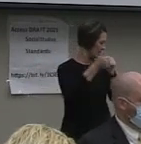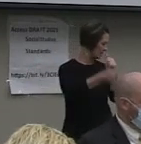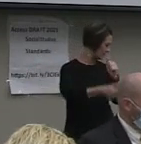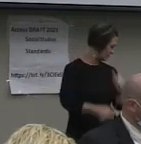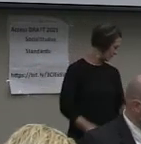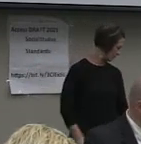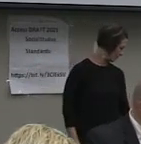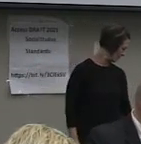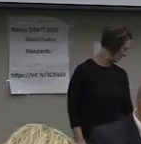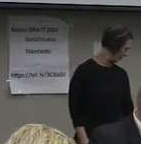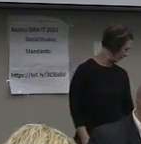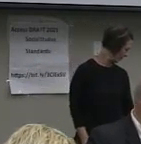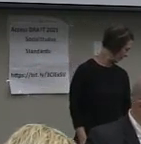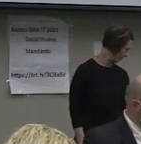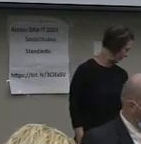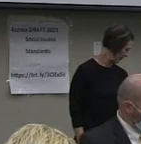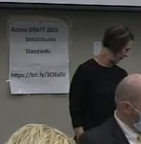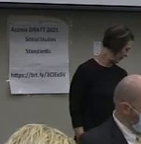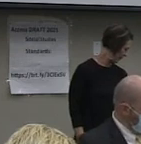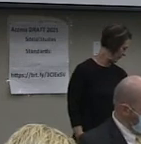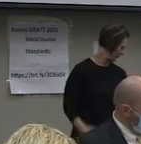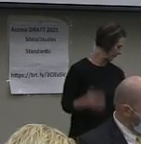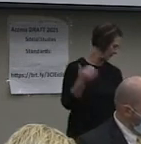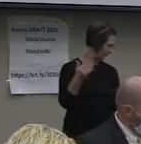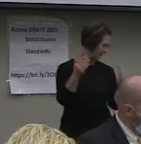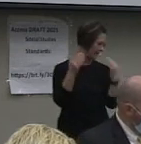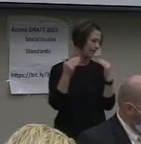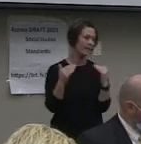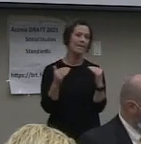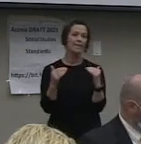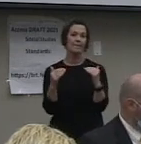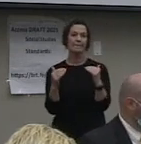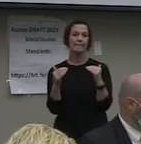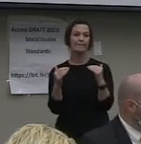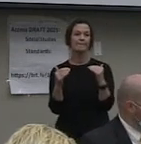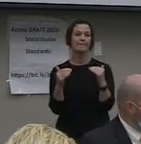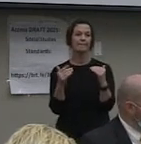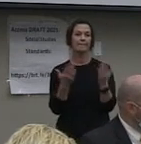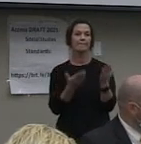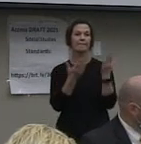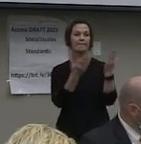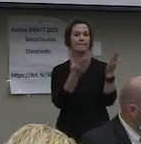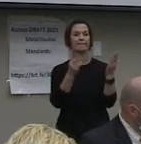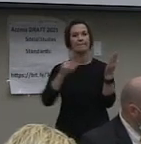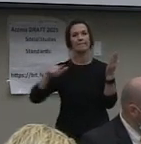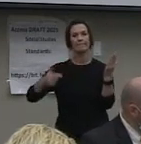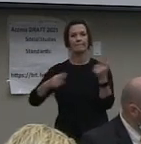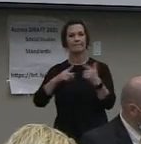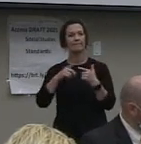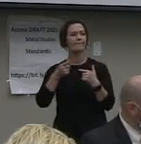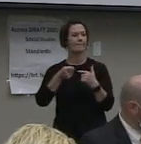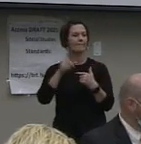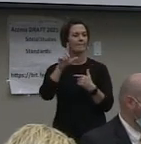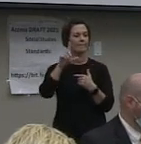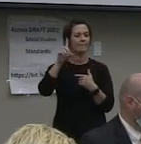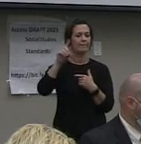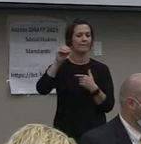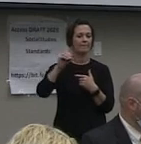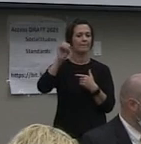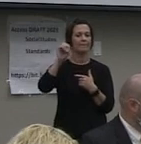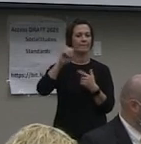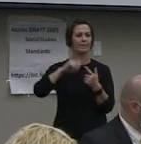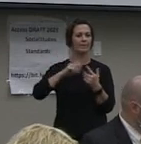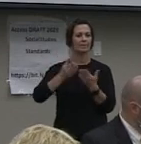Thank you very much. For our next item of business, we would like to ask for a motion and second to direct the LDOE to submit the social